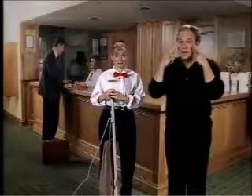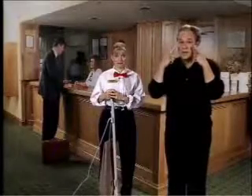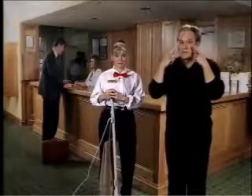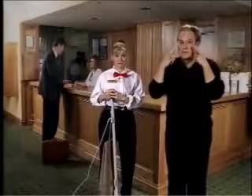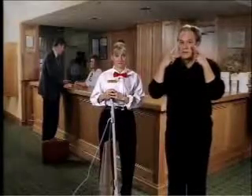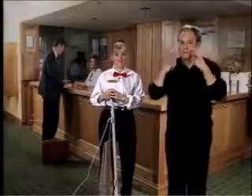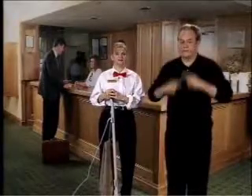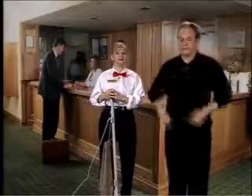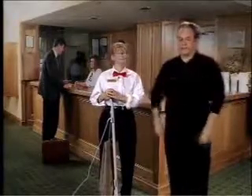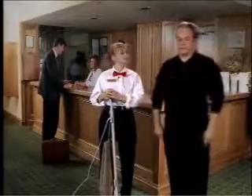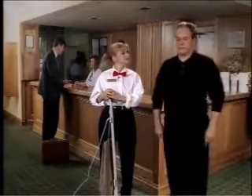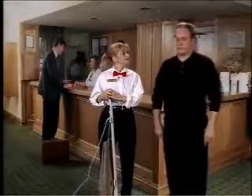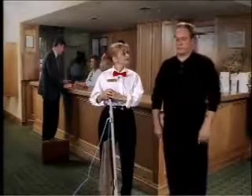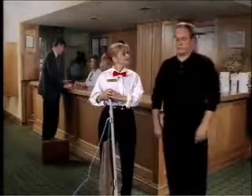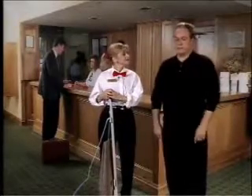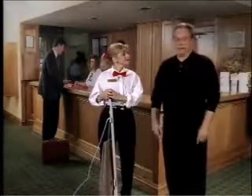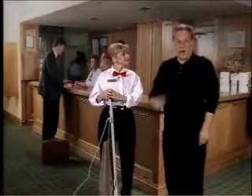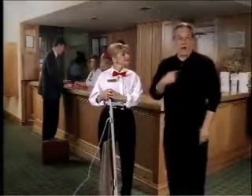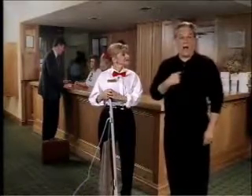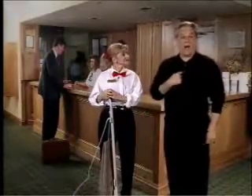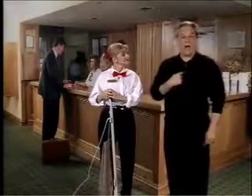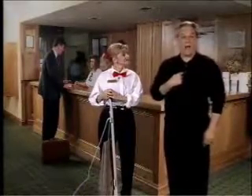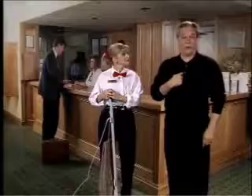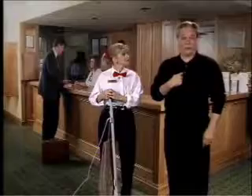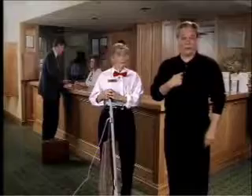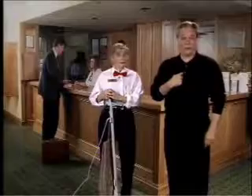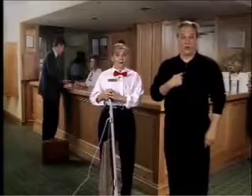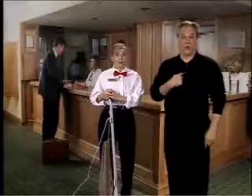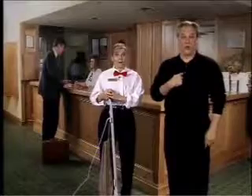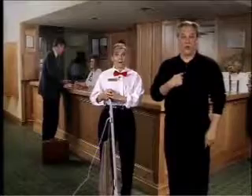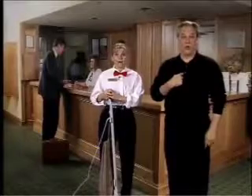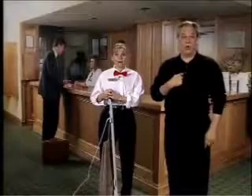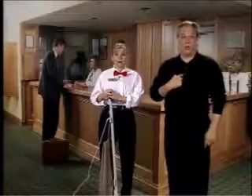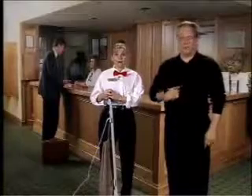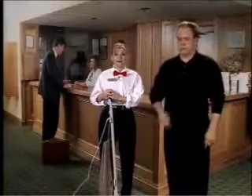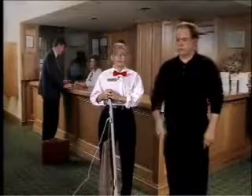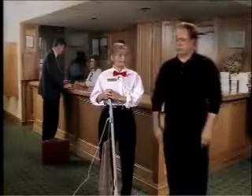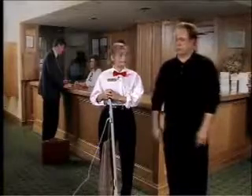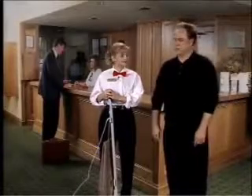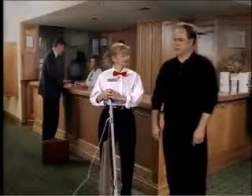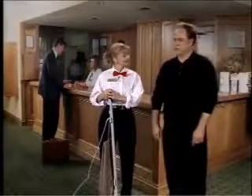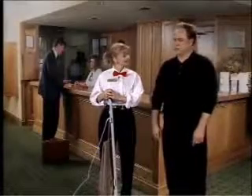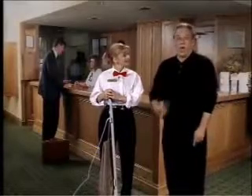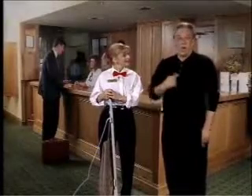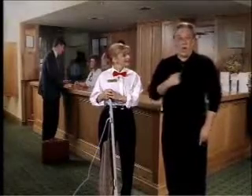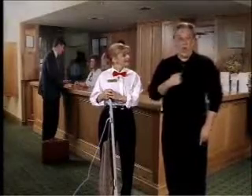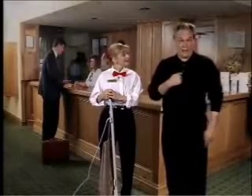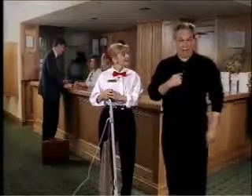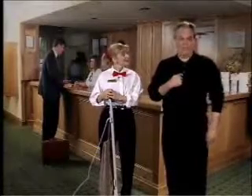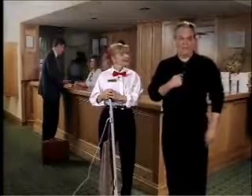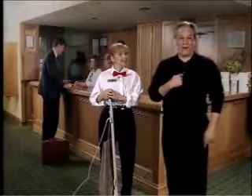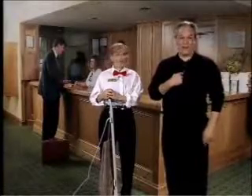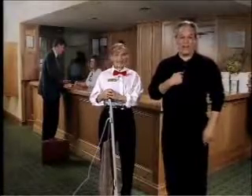eyebrows. I got a perfect score. I got a